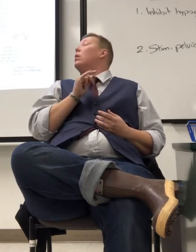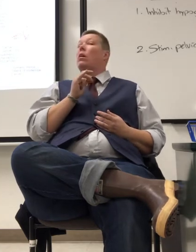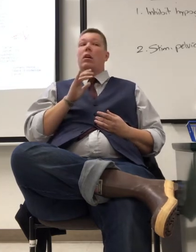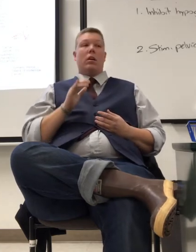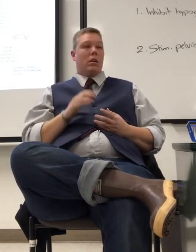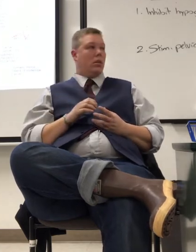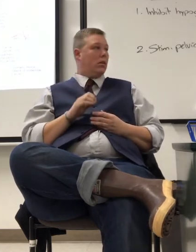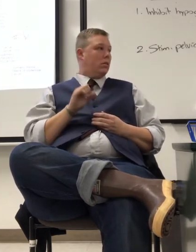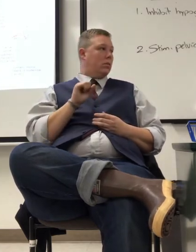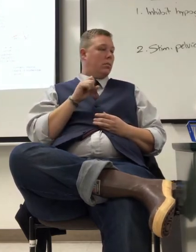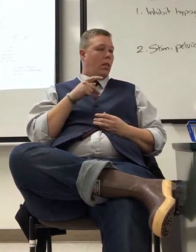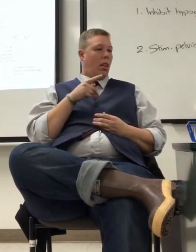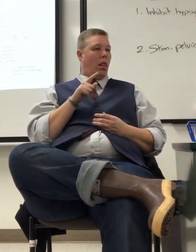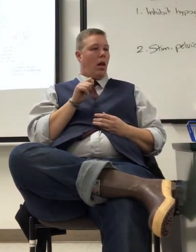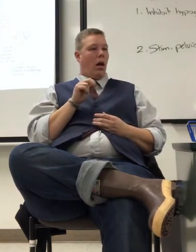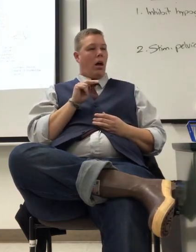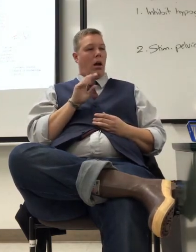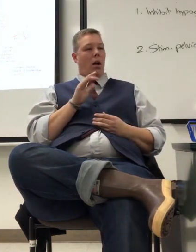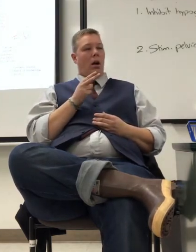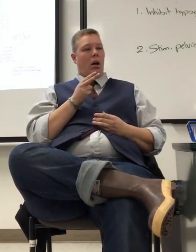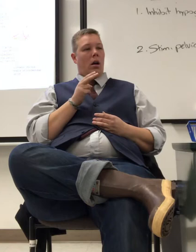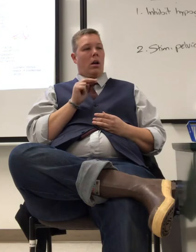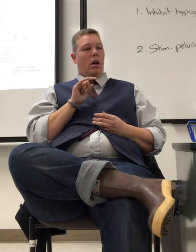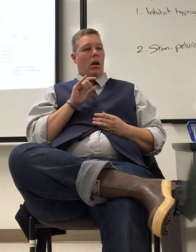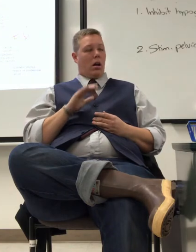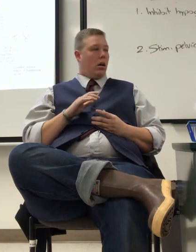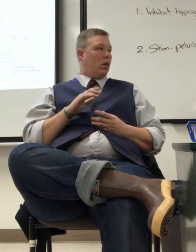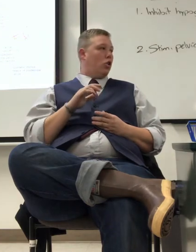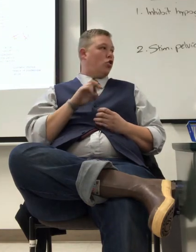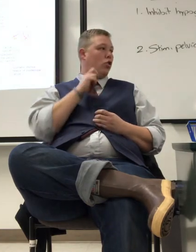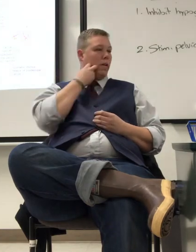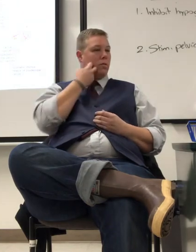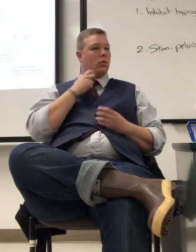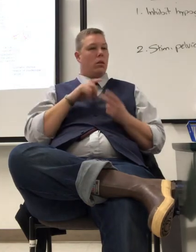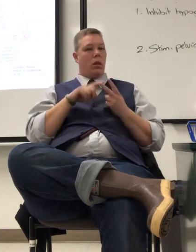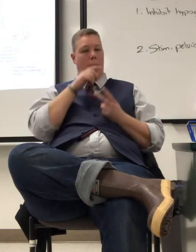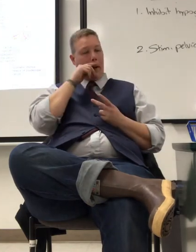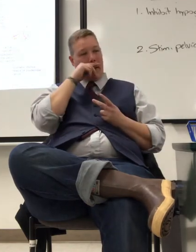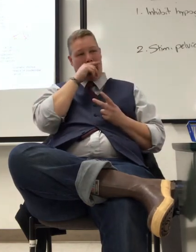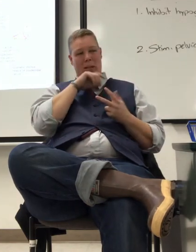Okay, well, what the effect of that is to stimulate the detrusor.